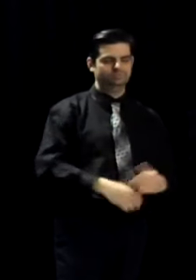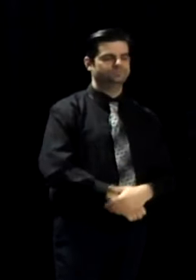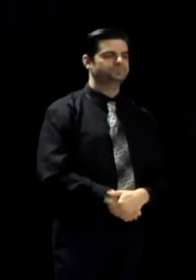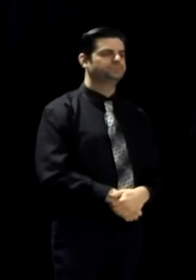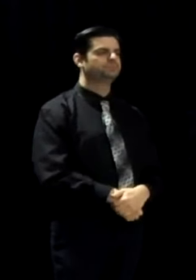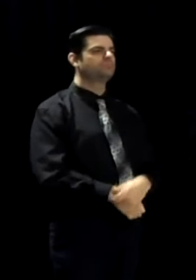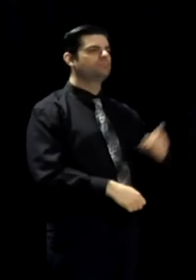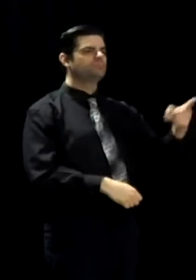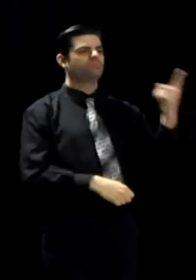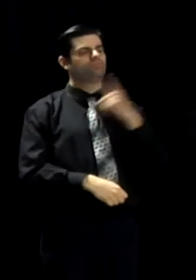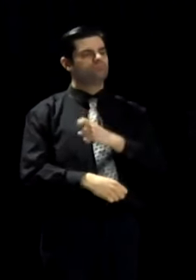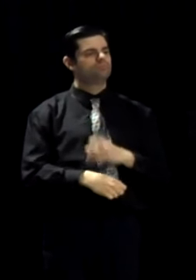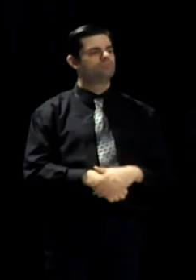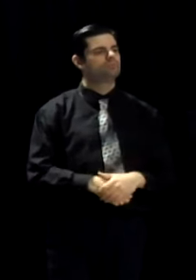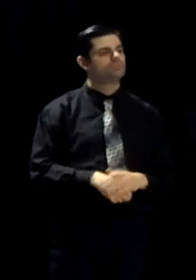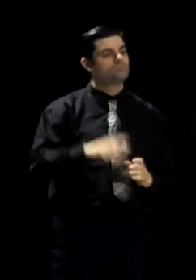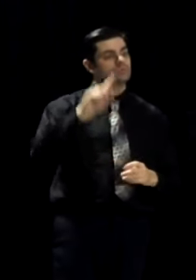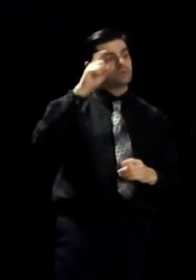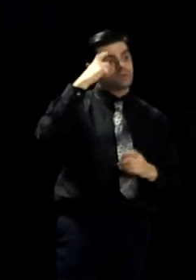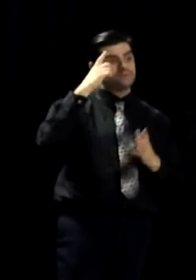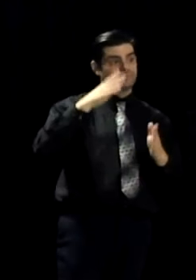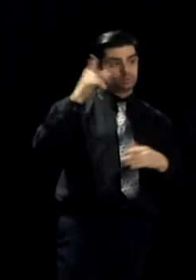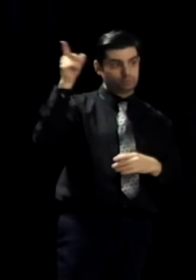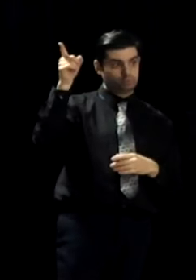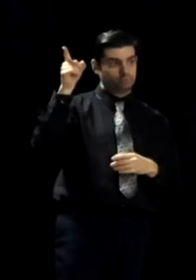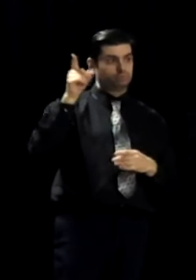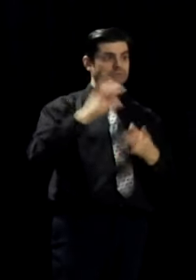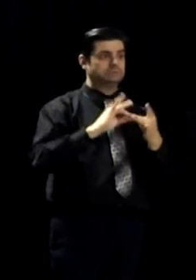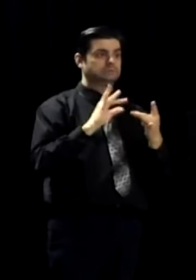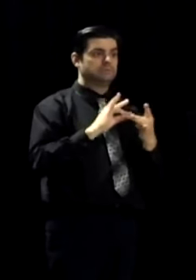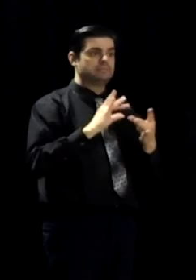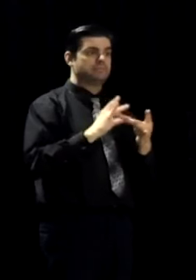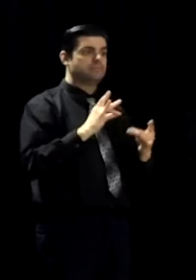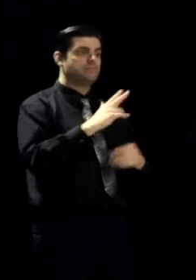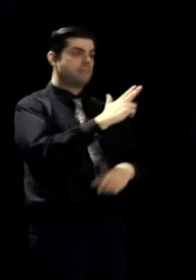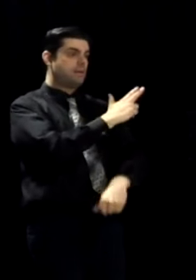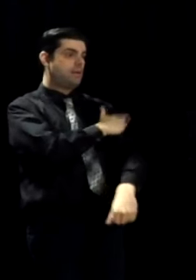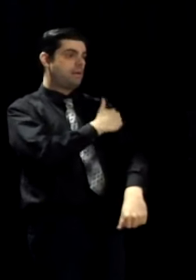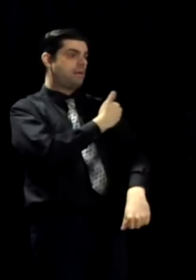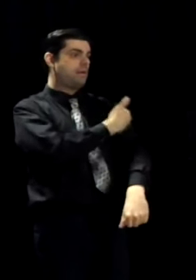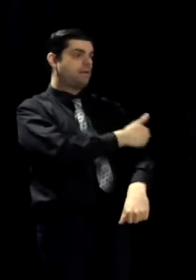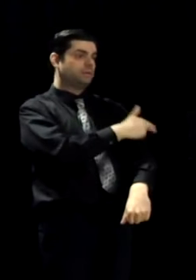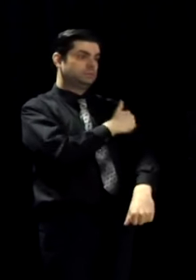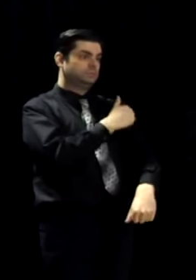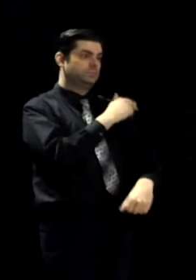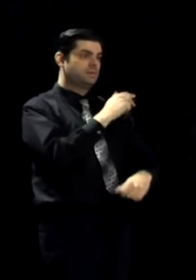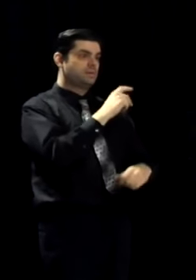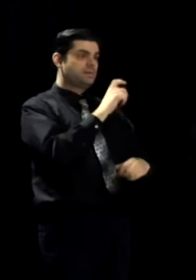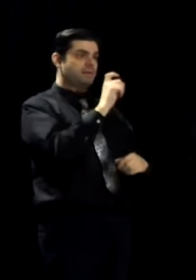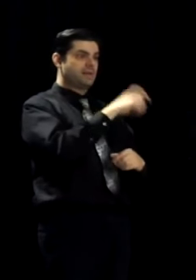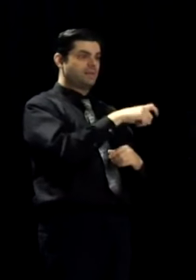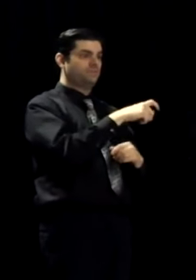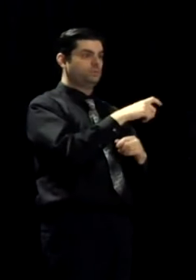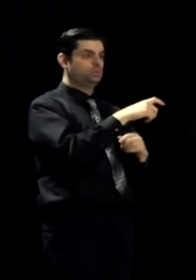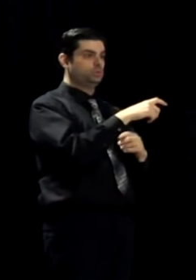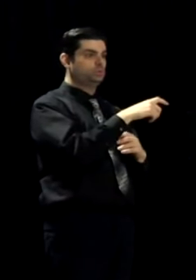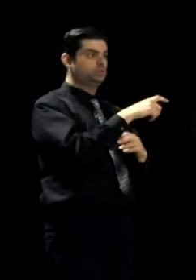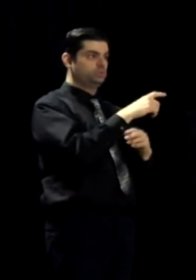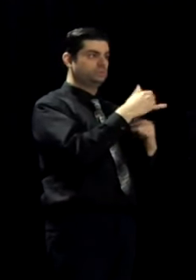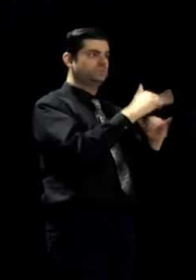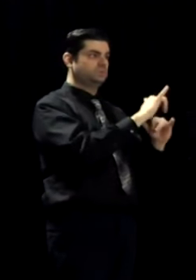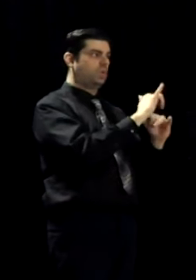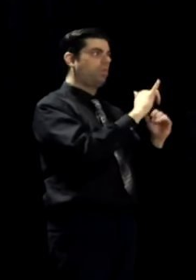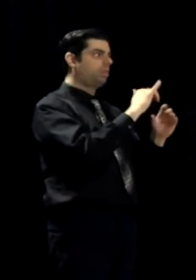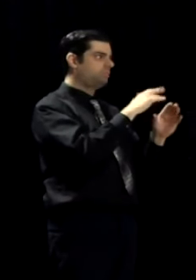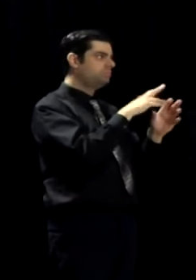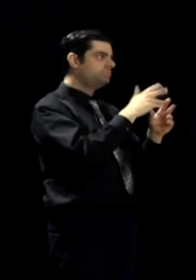The governor announced today that hospitals have to be stocked with a 90-day supply of PPE items. Are the hospitals in our region, in our county, are they prepared with that?